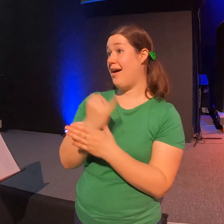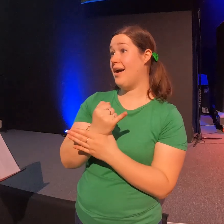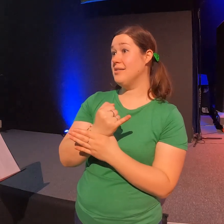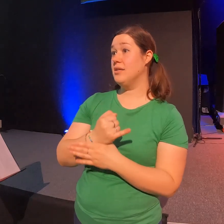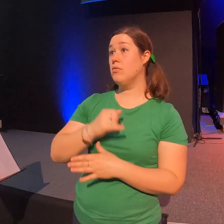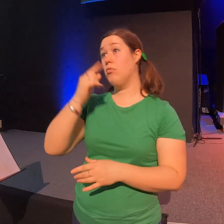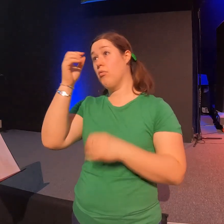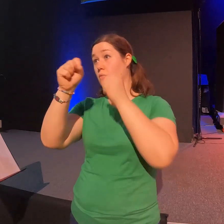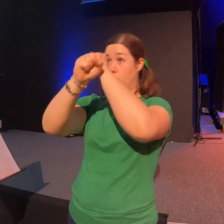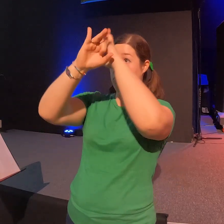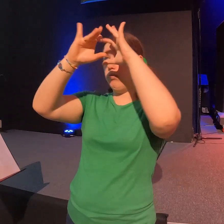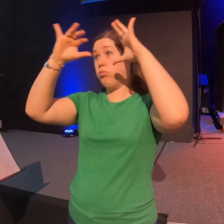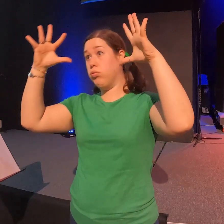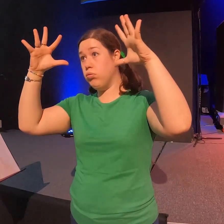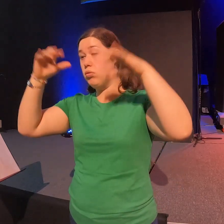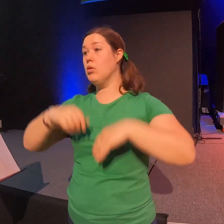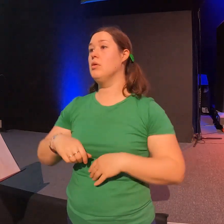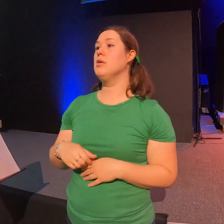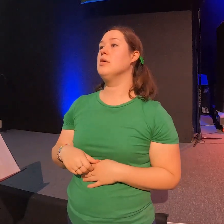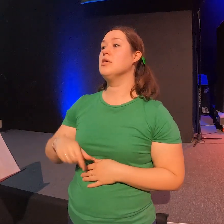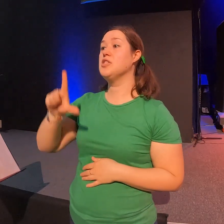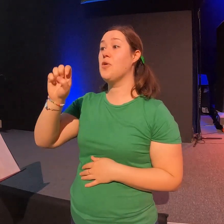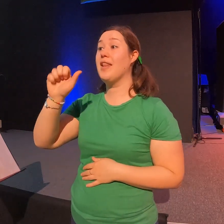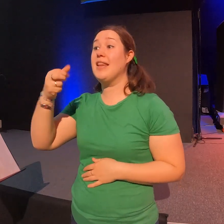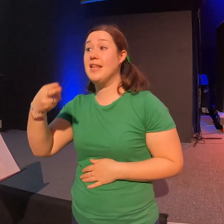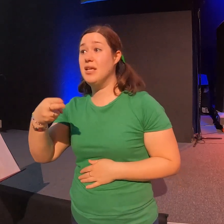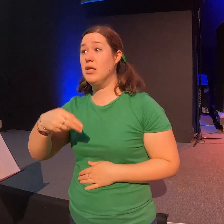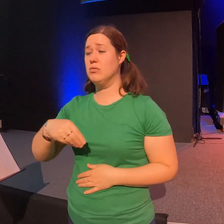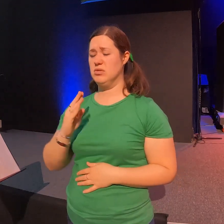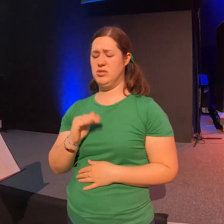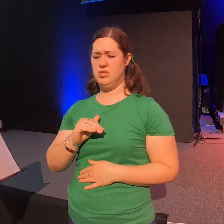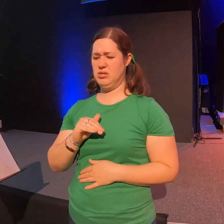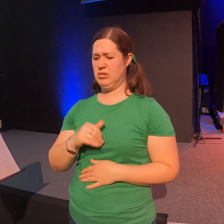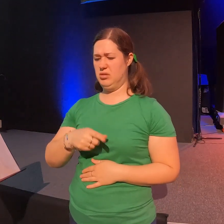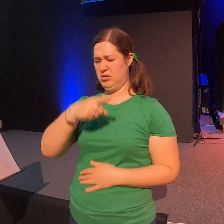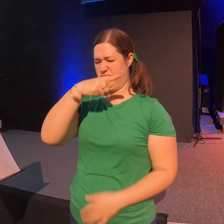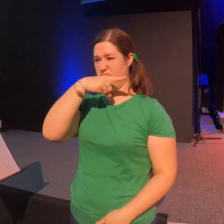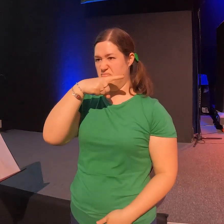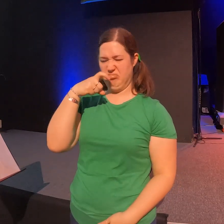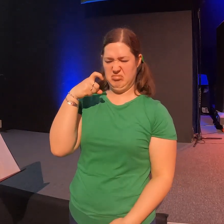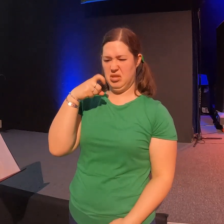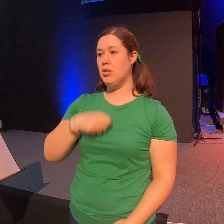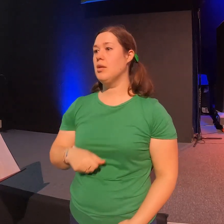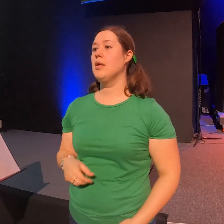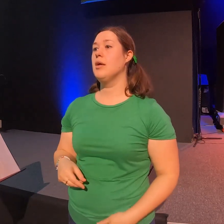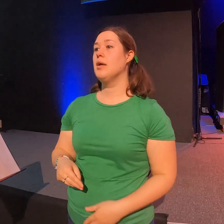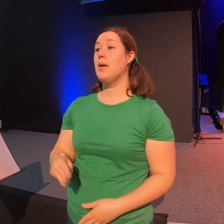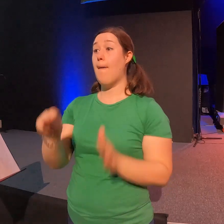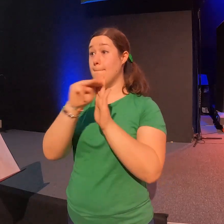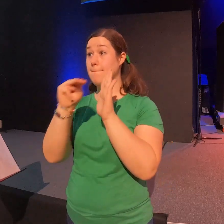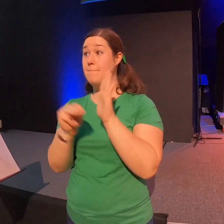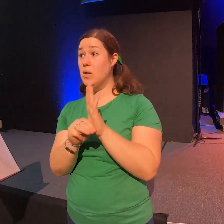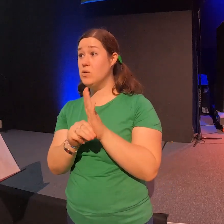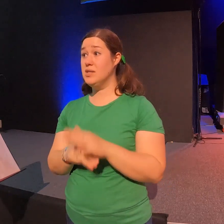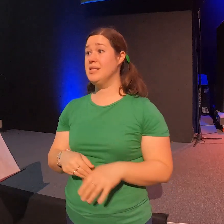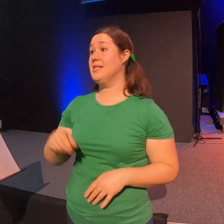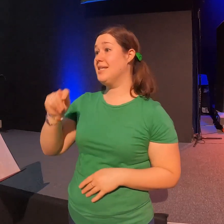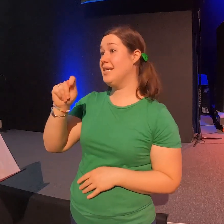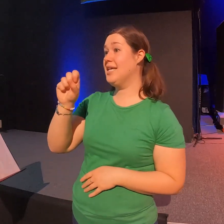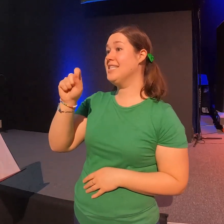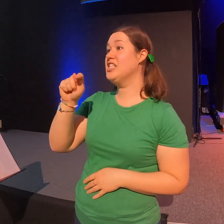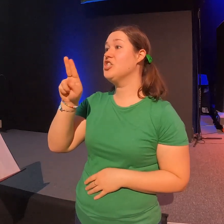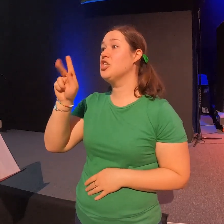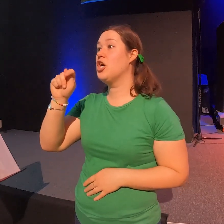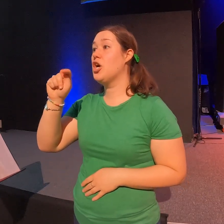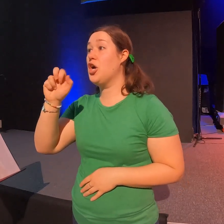Leah was ugly. Joseph was abused. Moses stuttered. Gideon was afraid. Samson had long hair and was